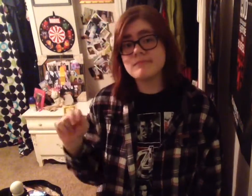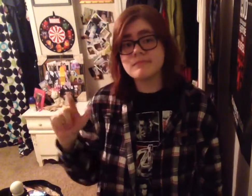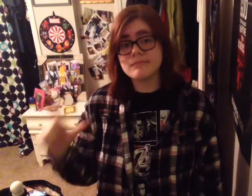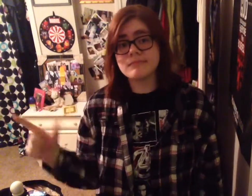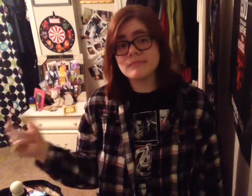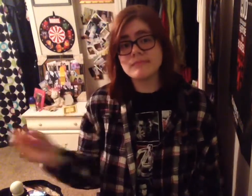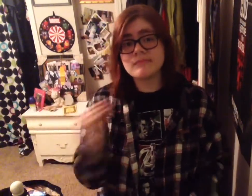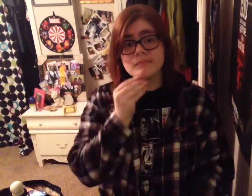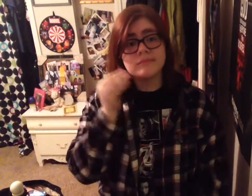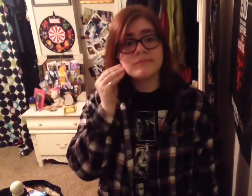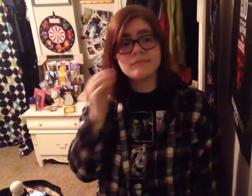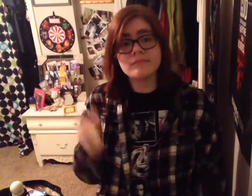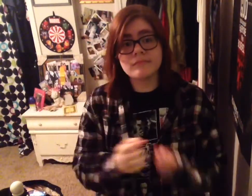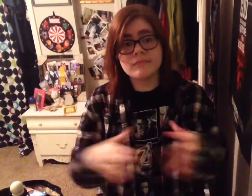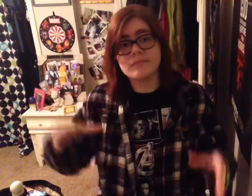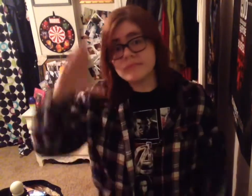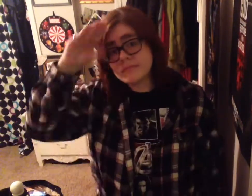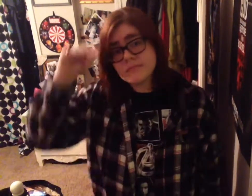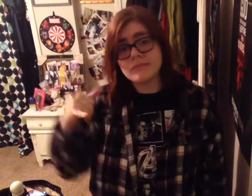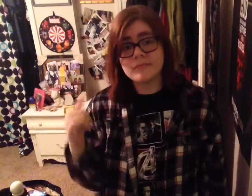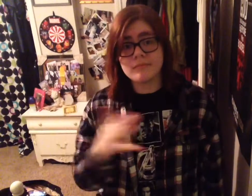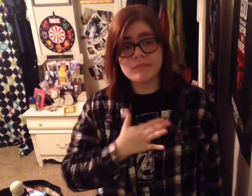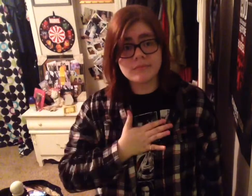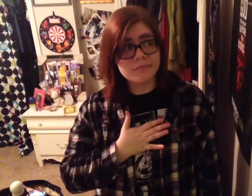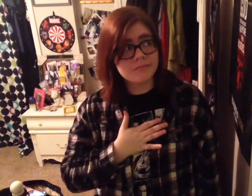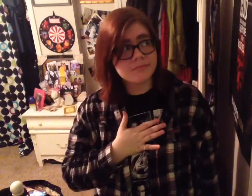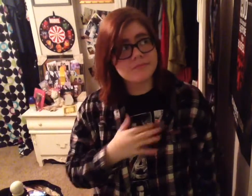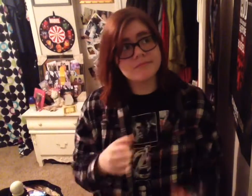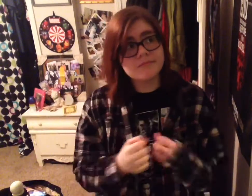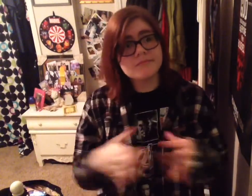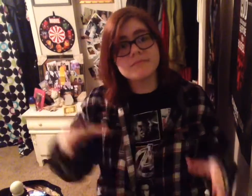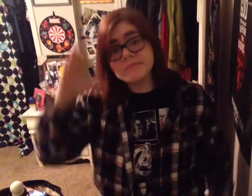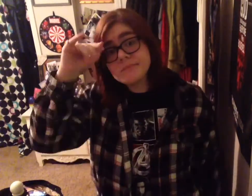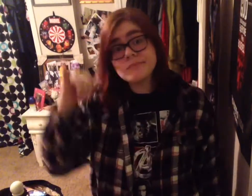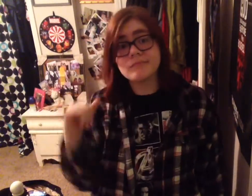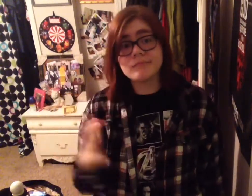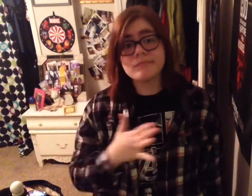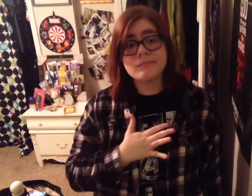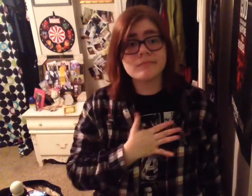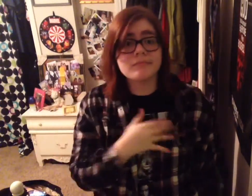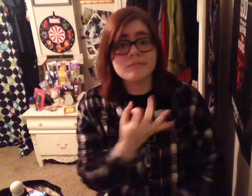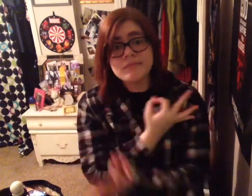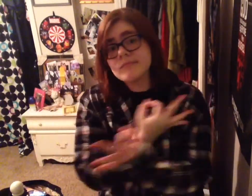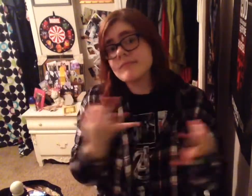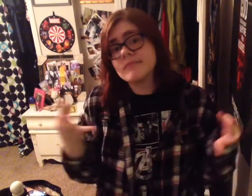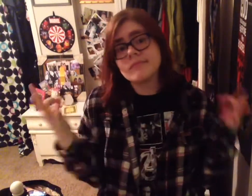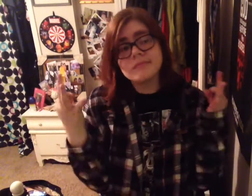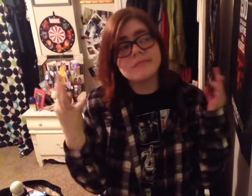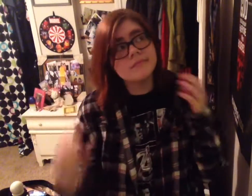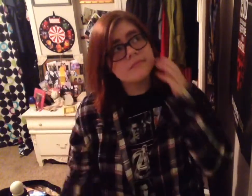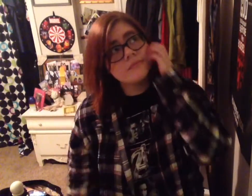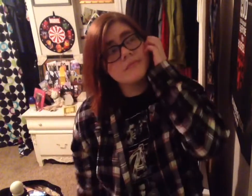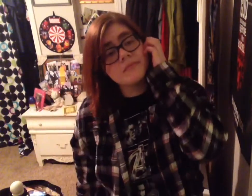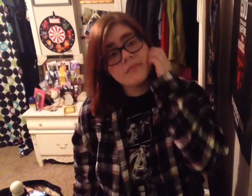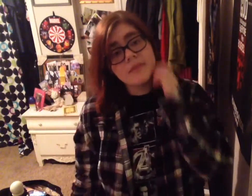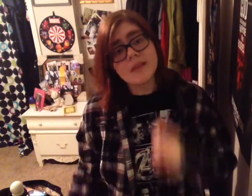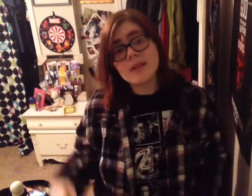Neverland is home to lost boys like me And lost boys like me are free He